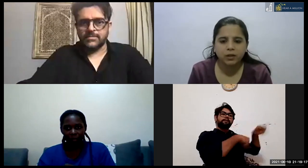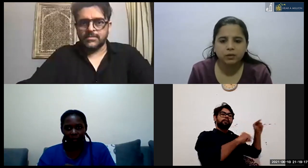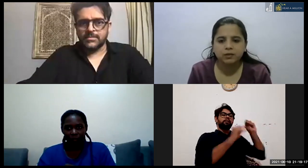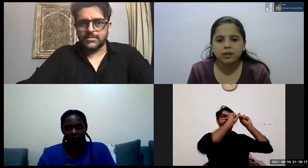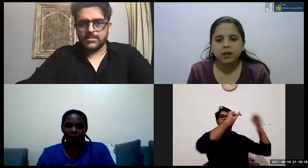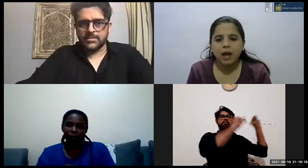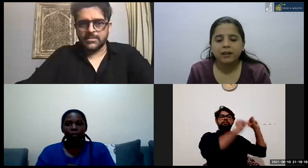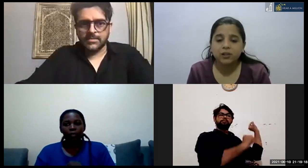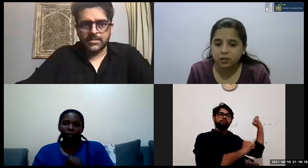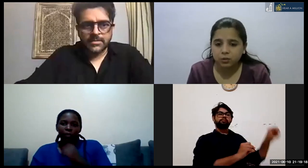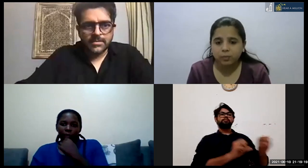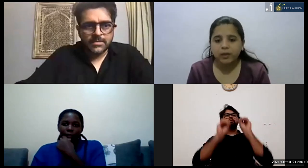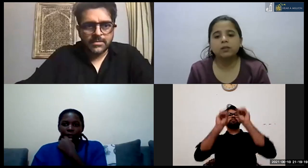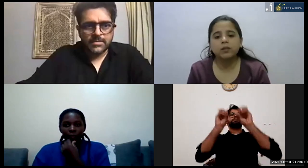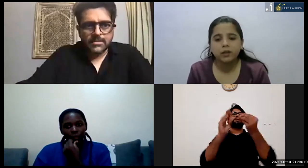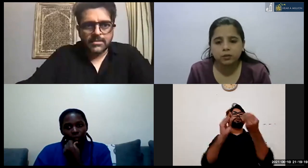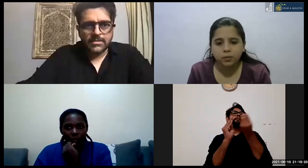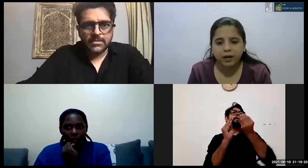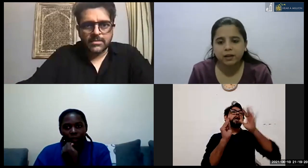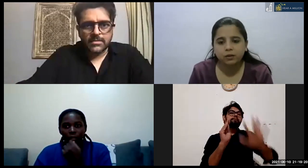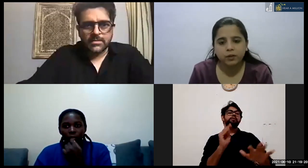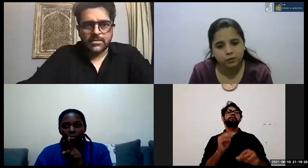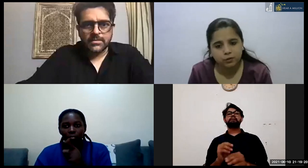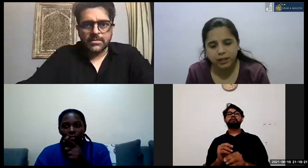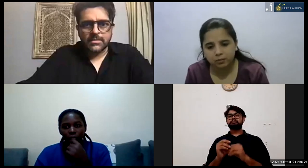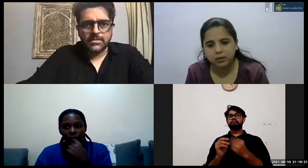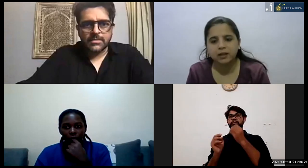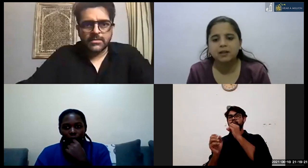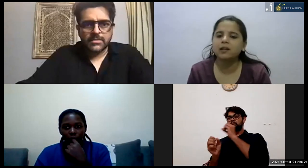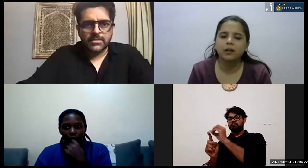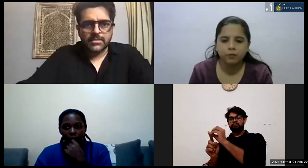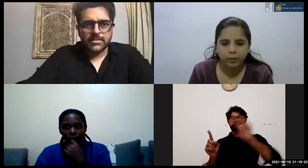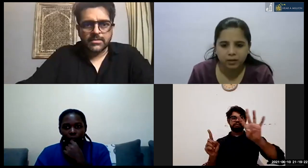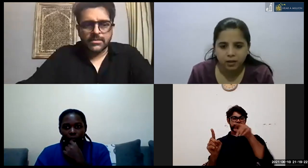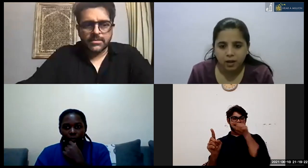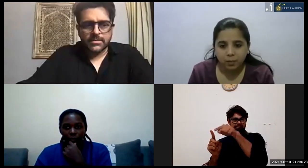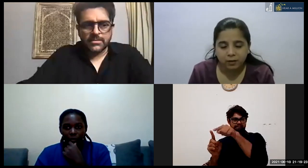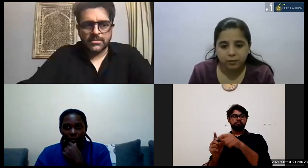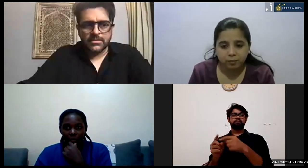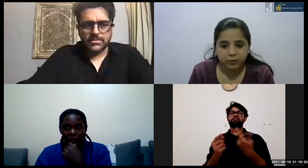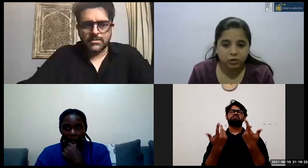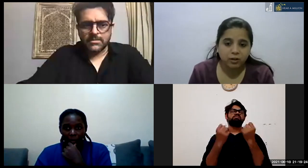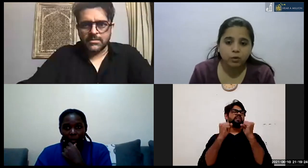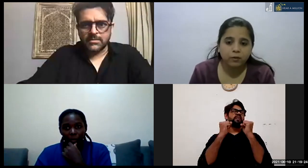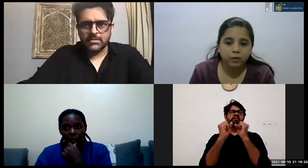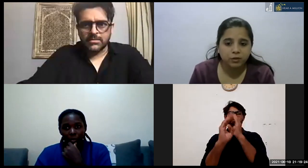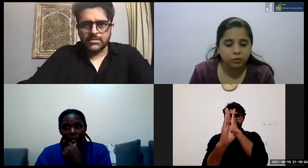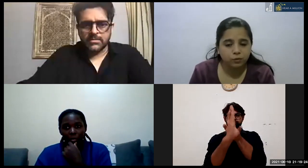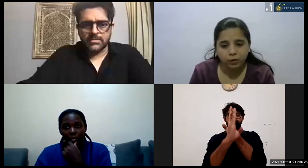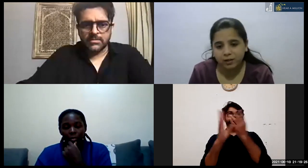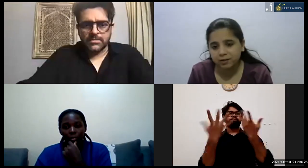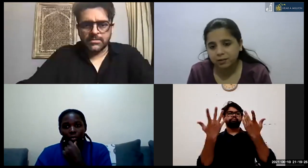make the videos. And teachers who are making the videos, providing the videos to them, they can easily learn from it. But children who are